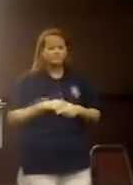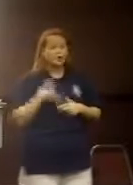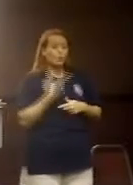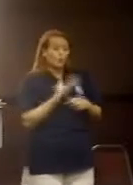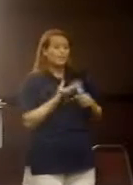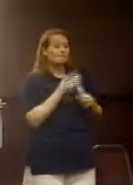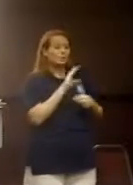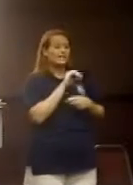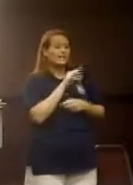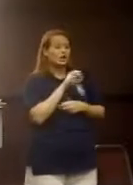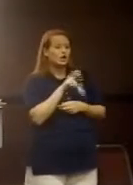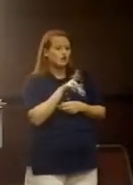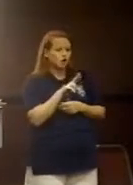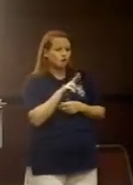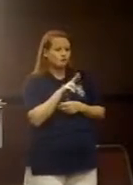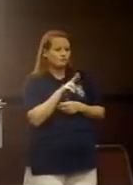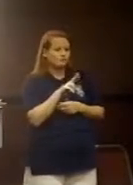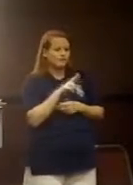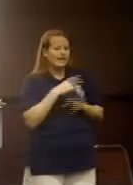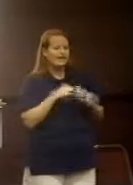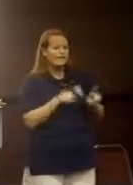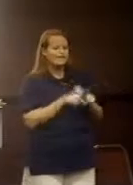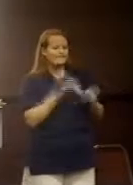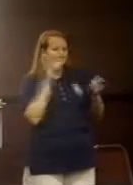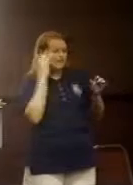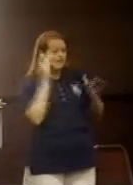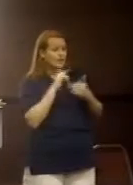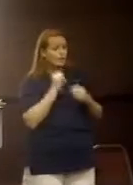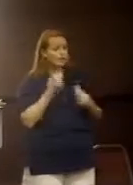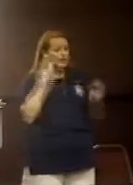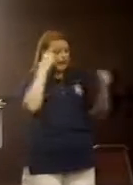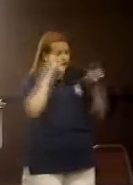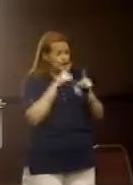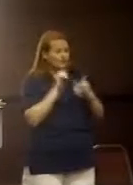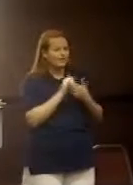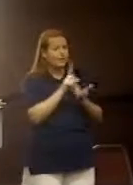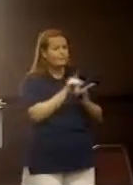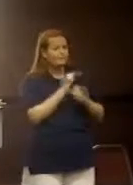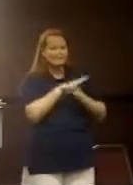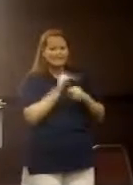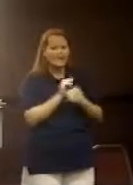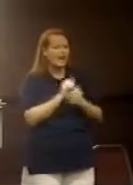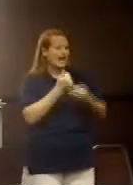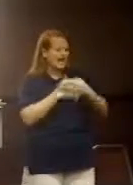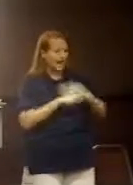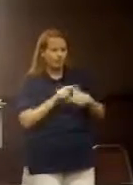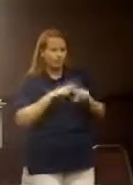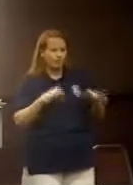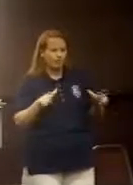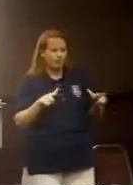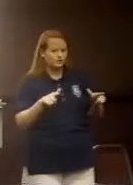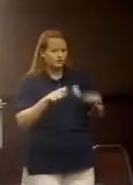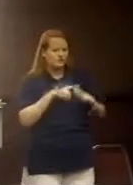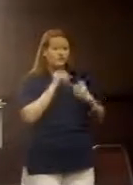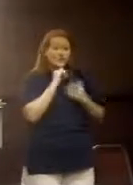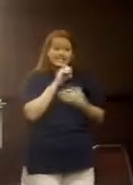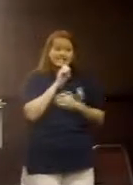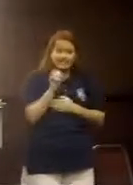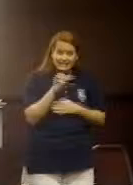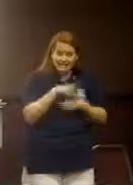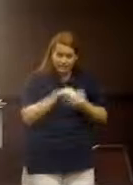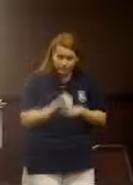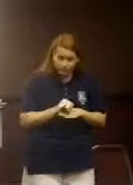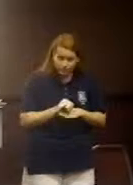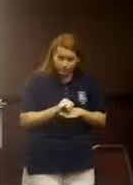We concur in the same sense that we agree that print is not a natural language. But is C